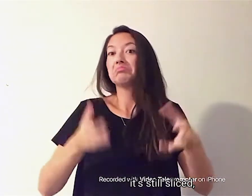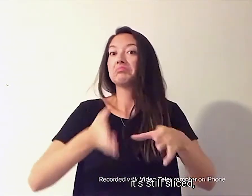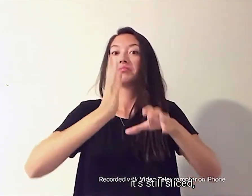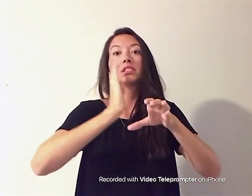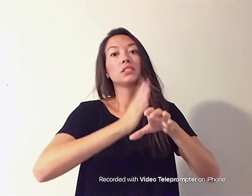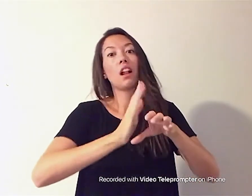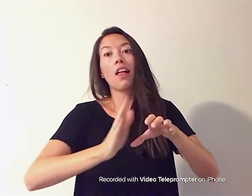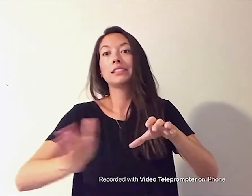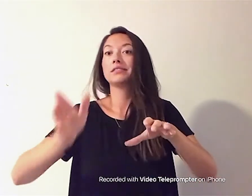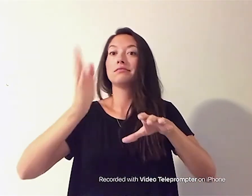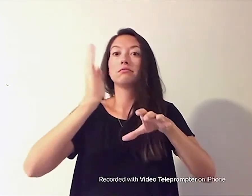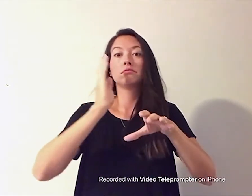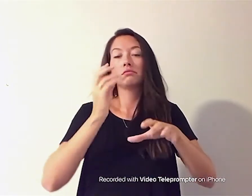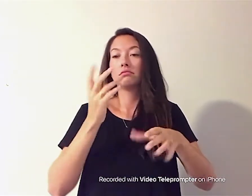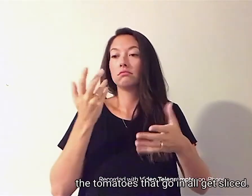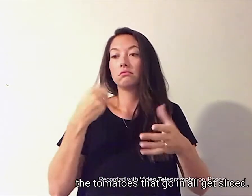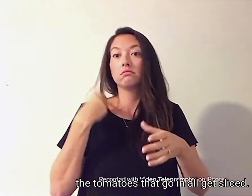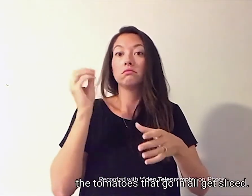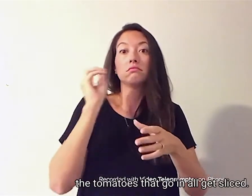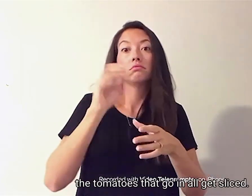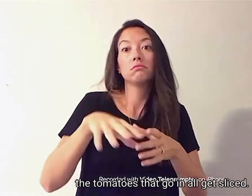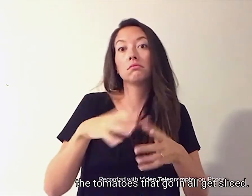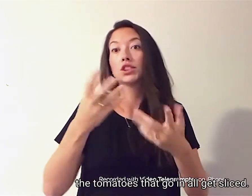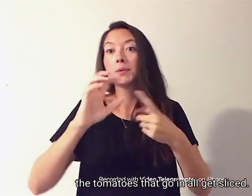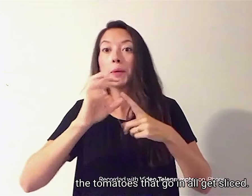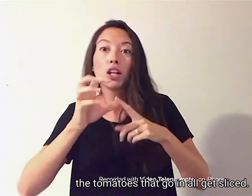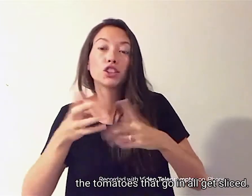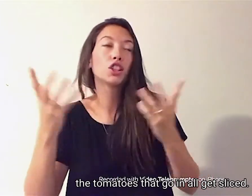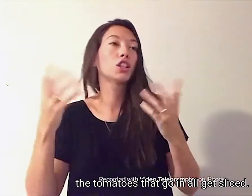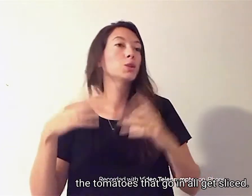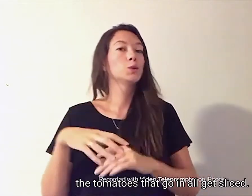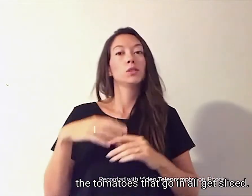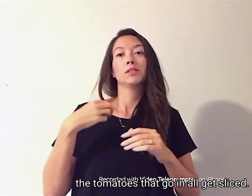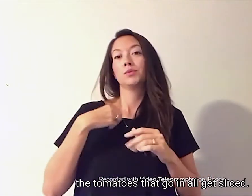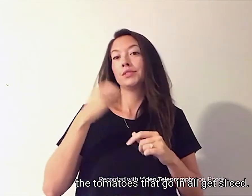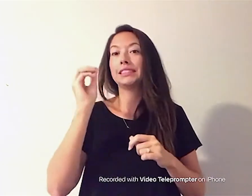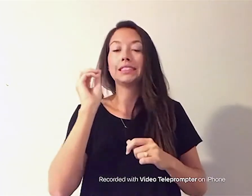sliced. The tomatoes that go in all get sliced.